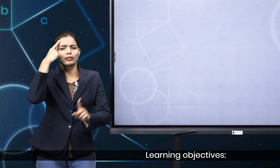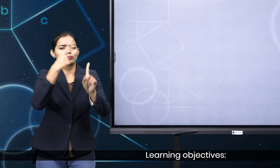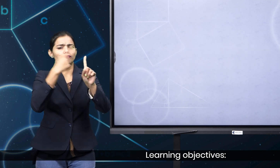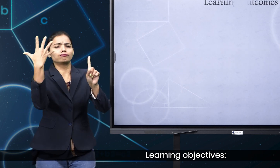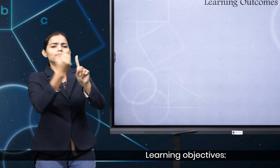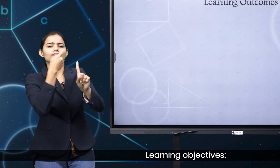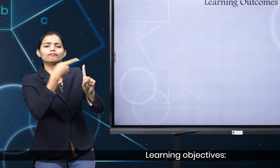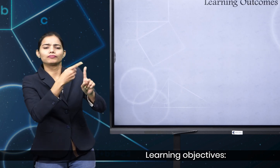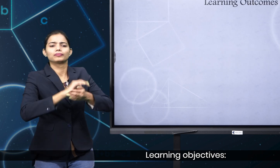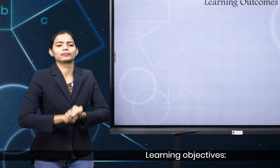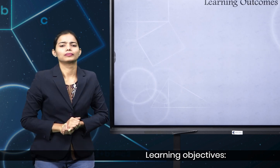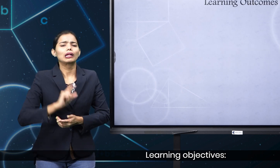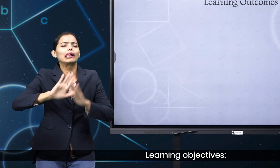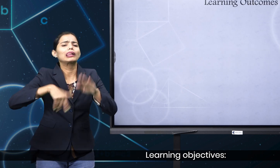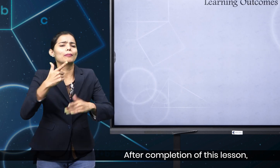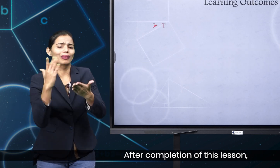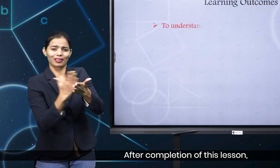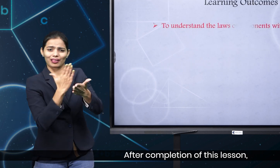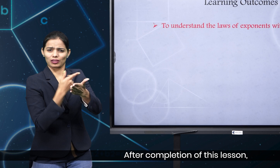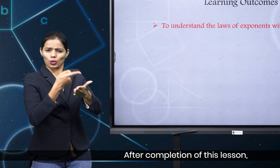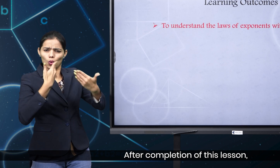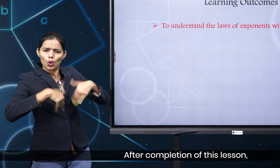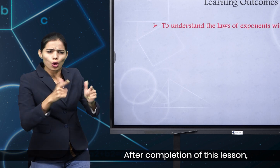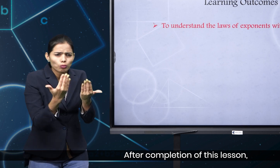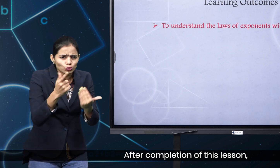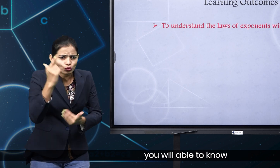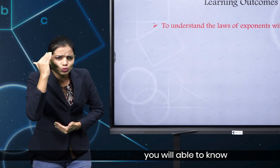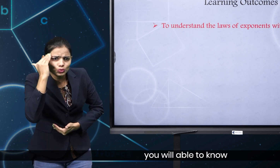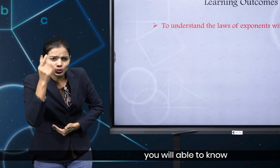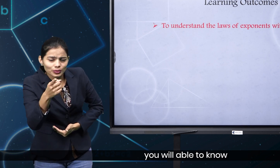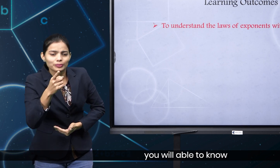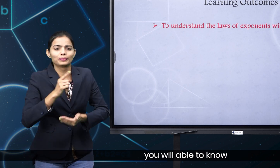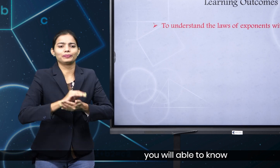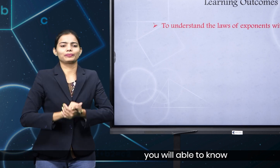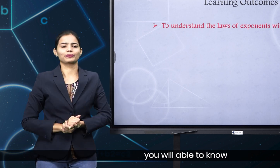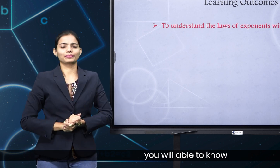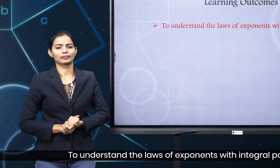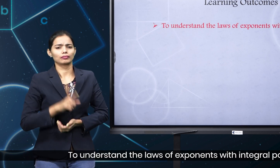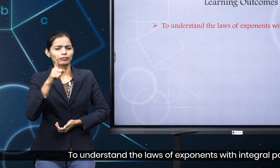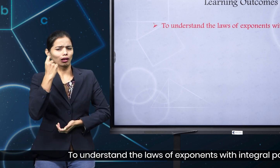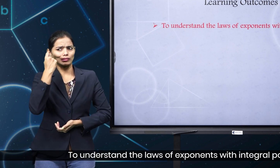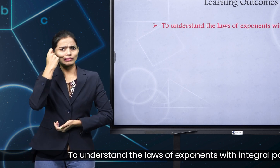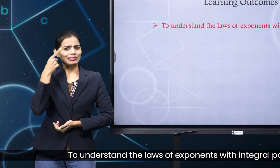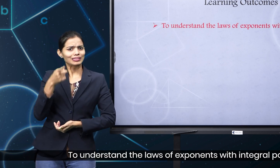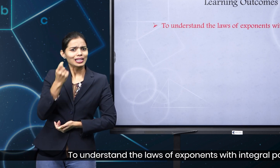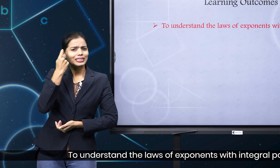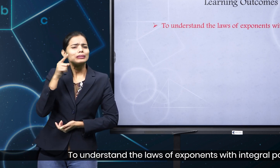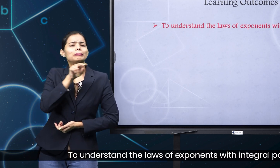Learning objectives. After completion of this lesson, you will be able to know to understand the laws